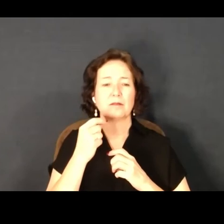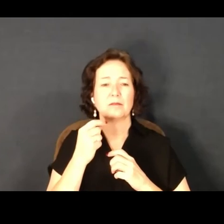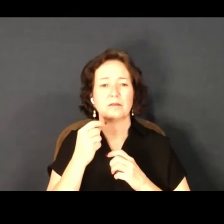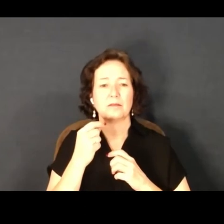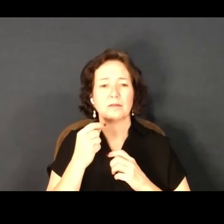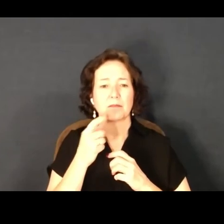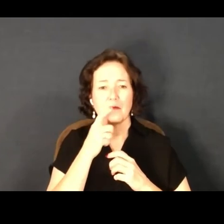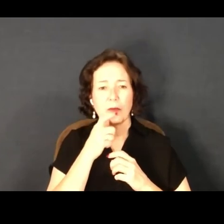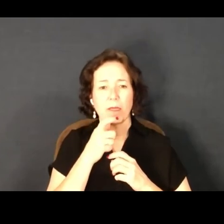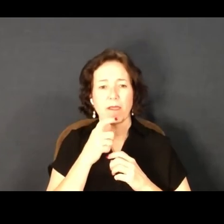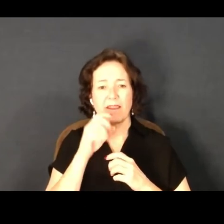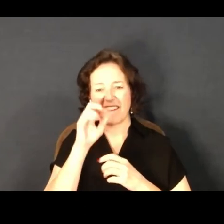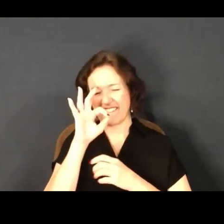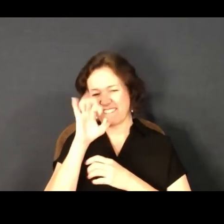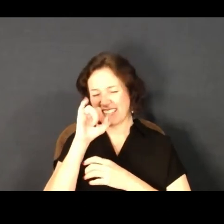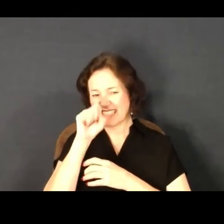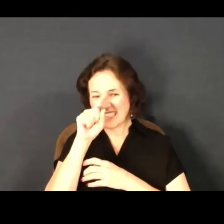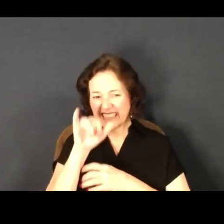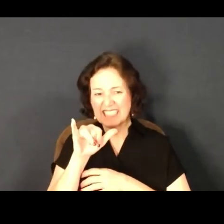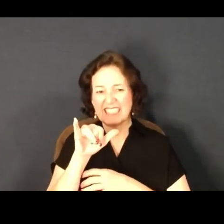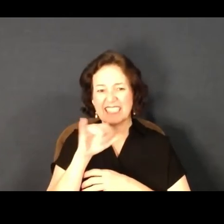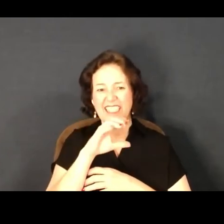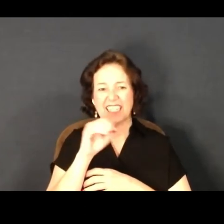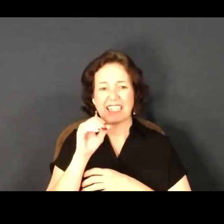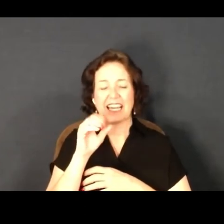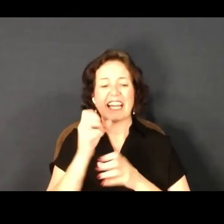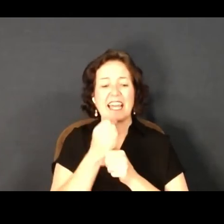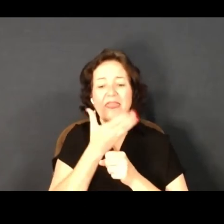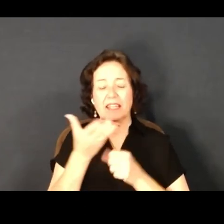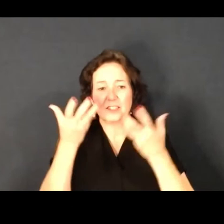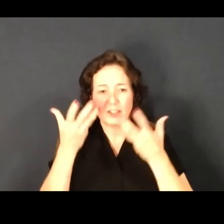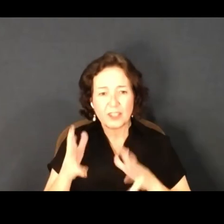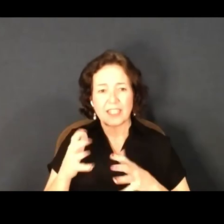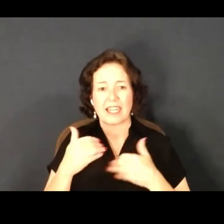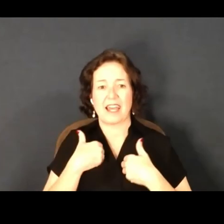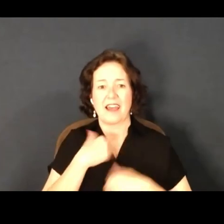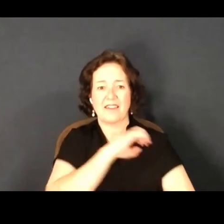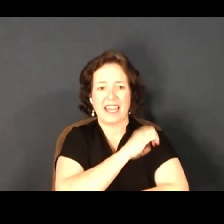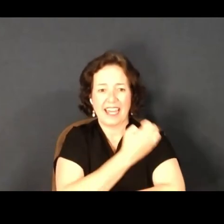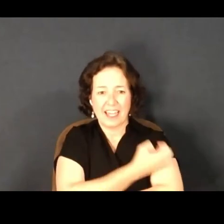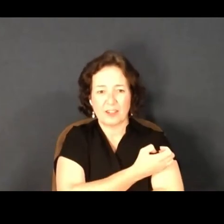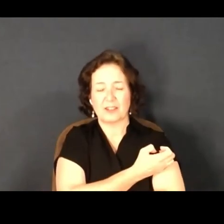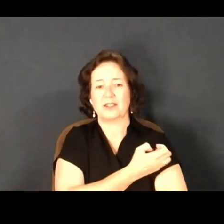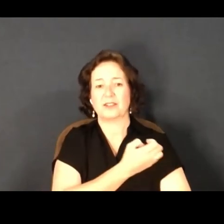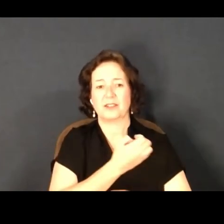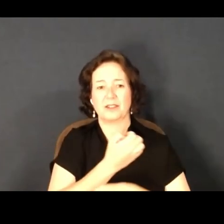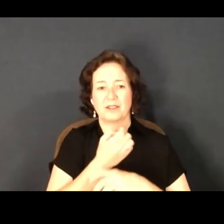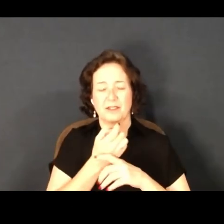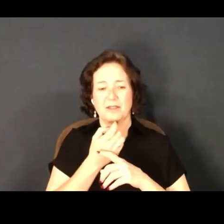who is feisty, and who gets things done and has energy running out of her skin.